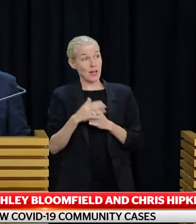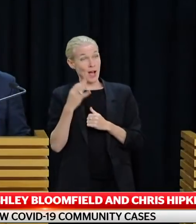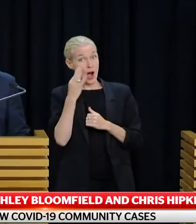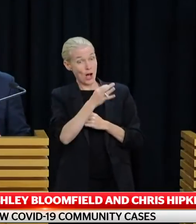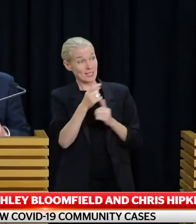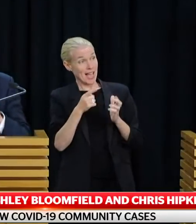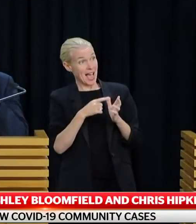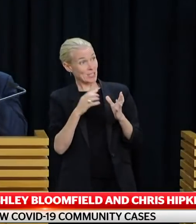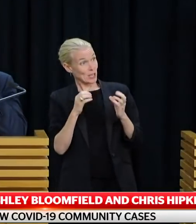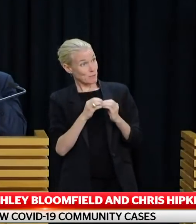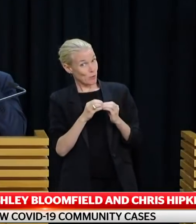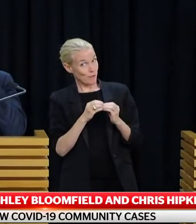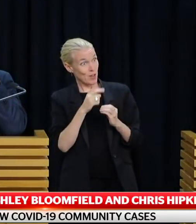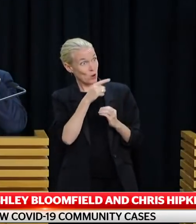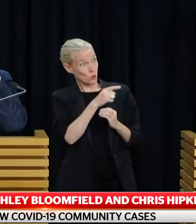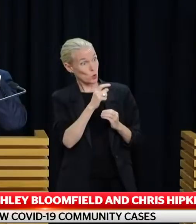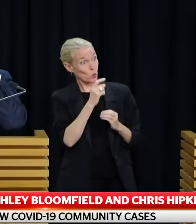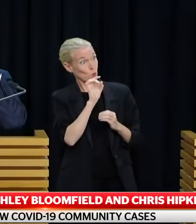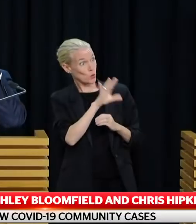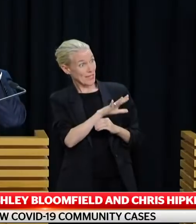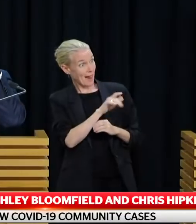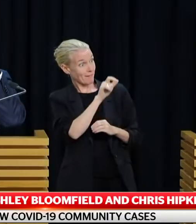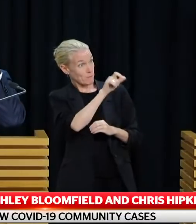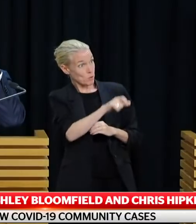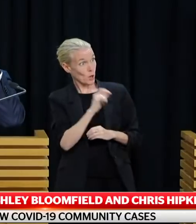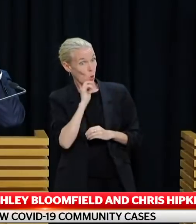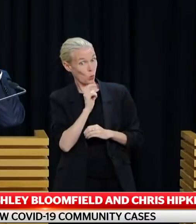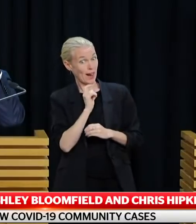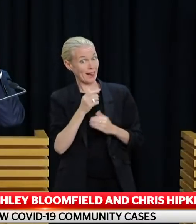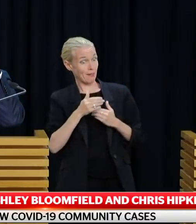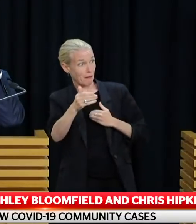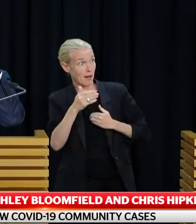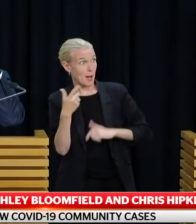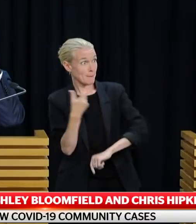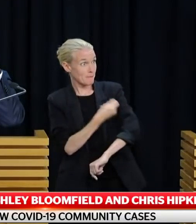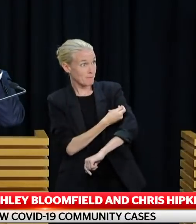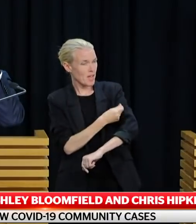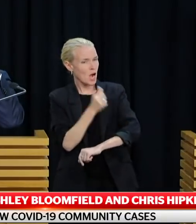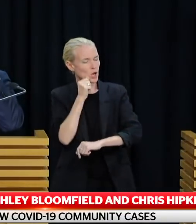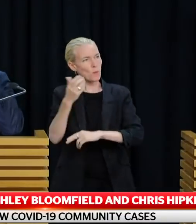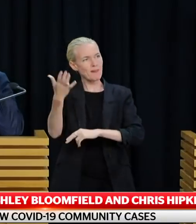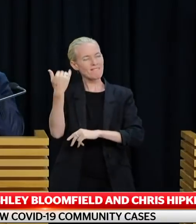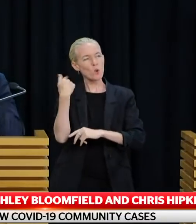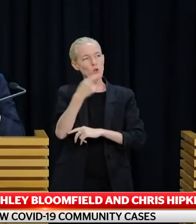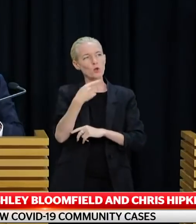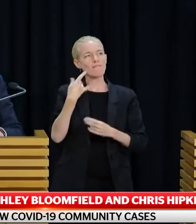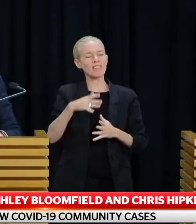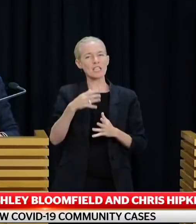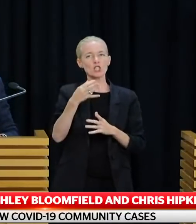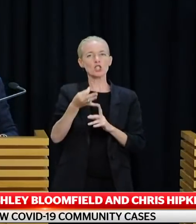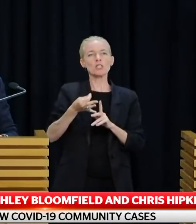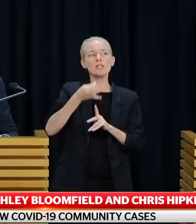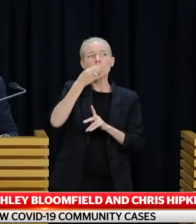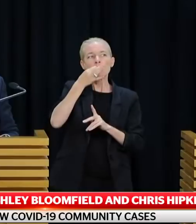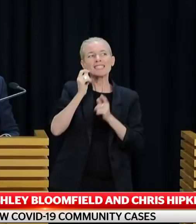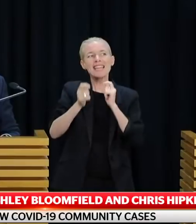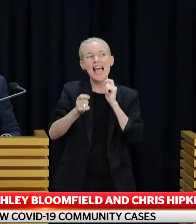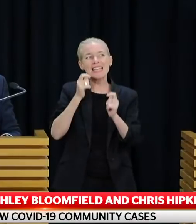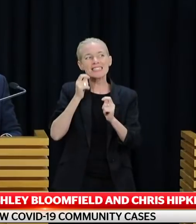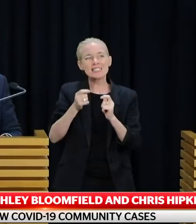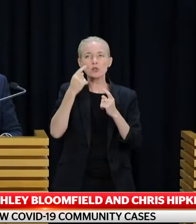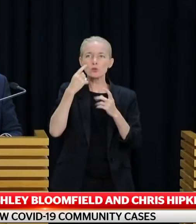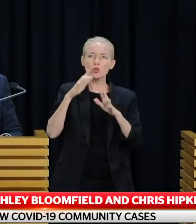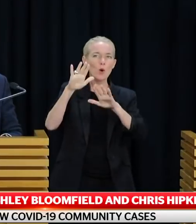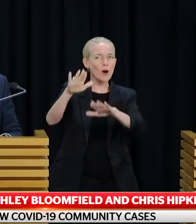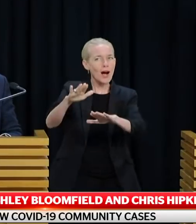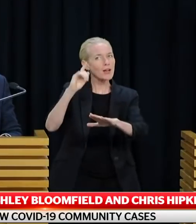Scott Morrison do it over the weekend. We obviously saw you take the test. As a sign of reassurance, do you think that's something that you'll look to